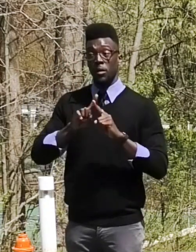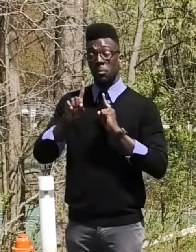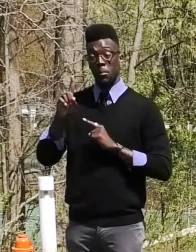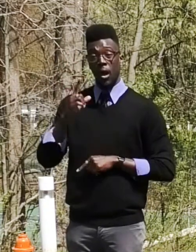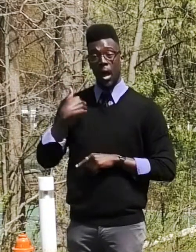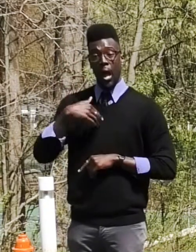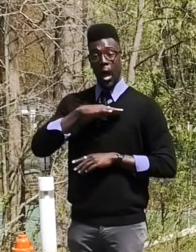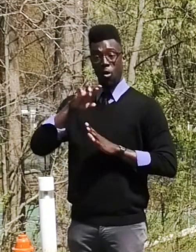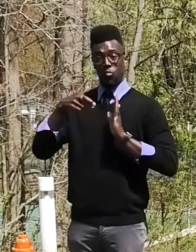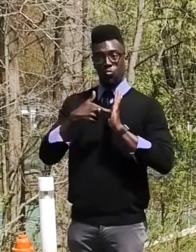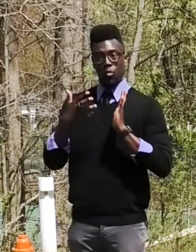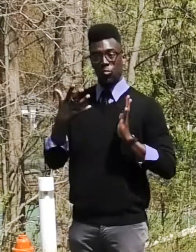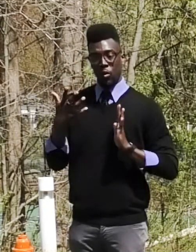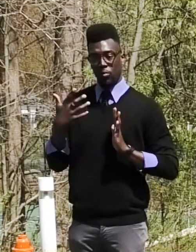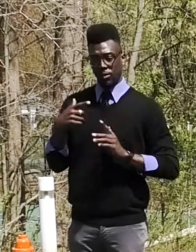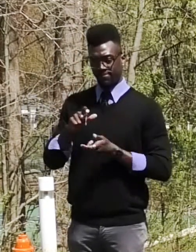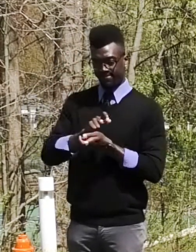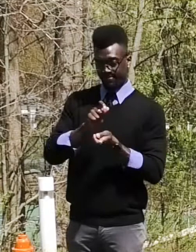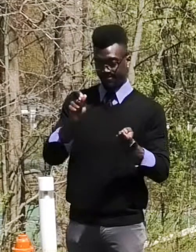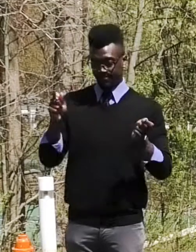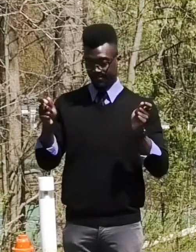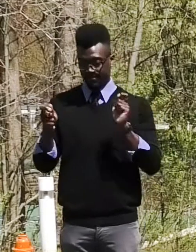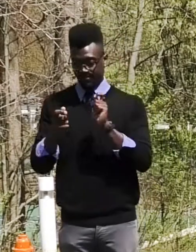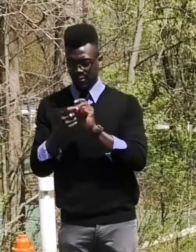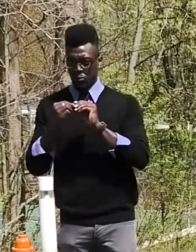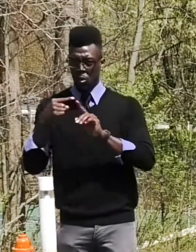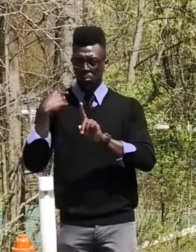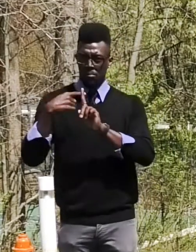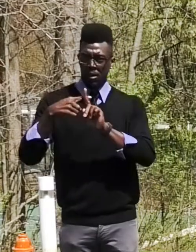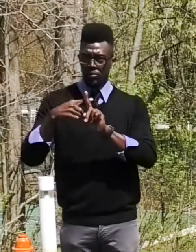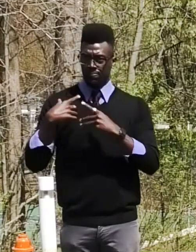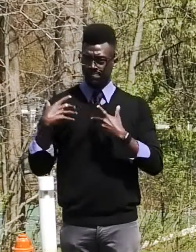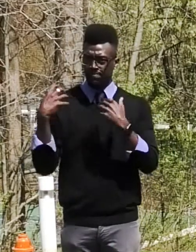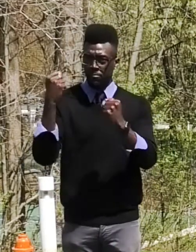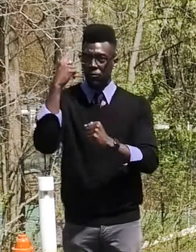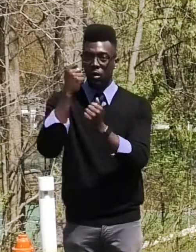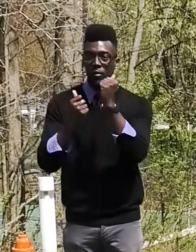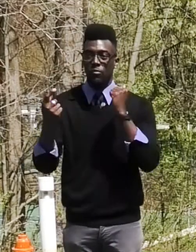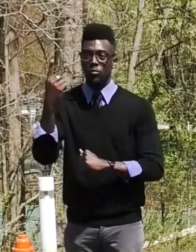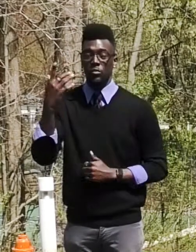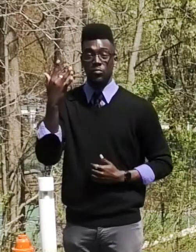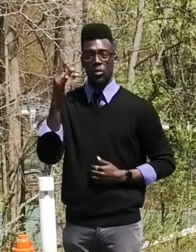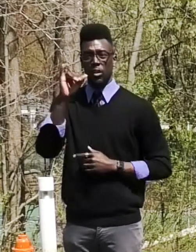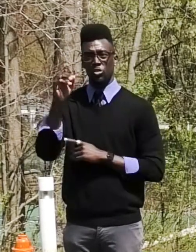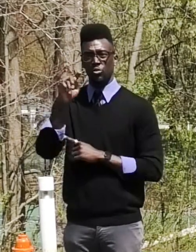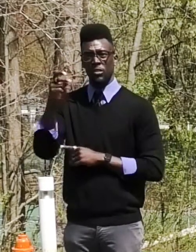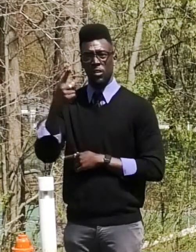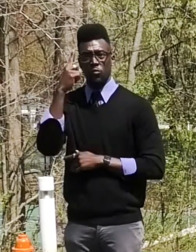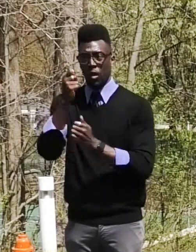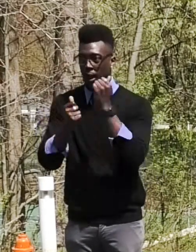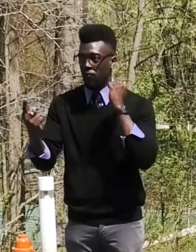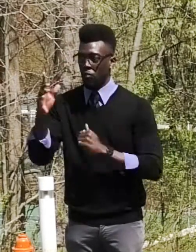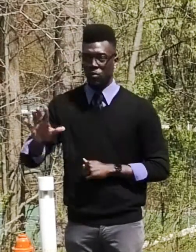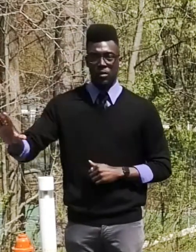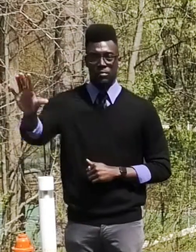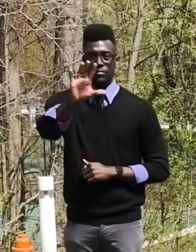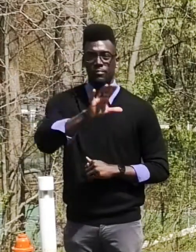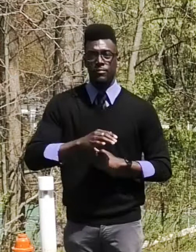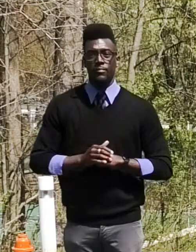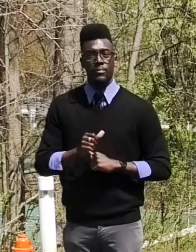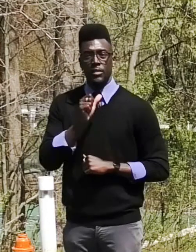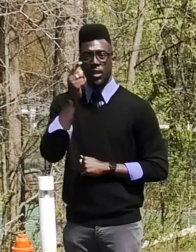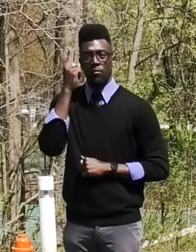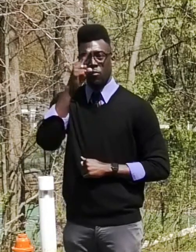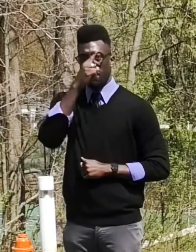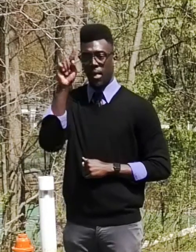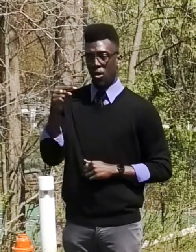it into something that's more positive and bold for everybody, because Juneteenth is for everybody. It ain't just for